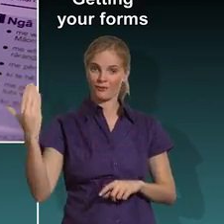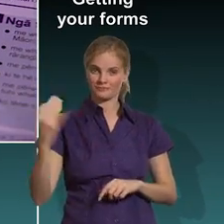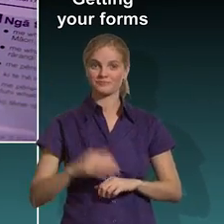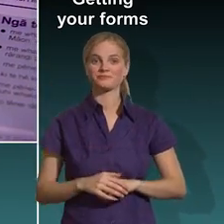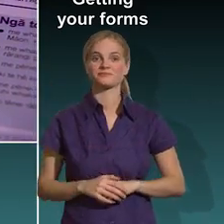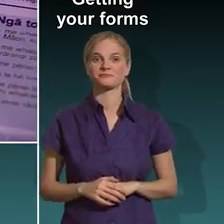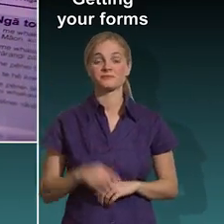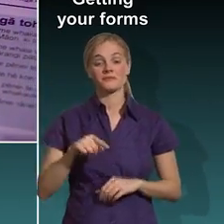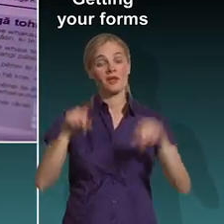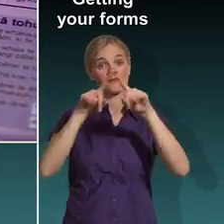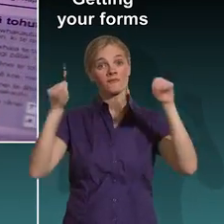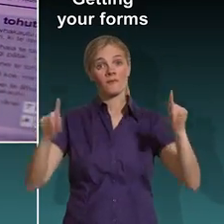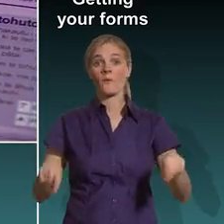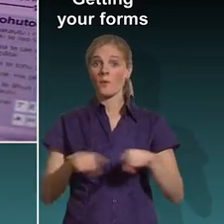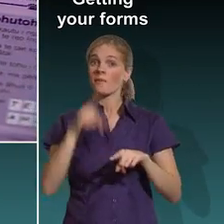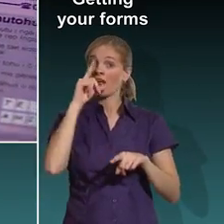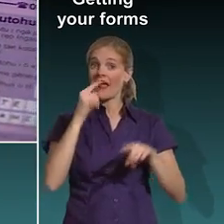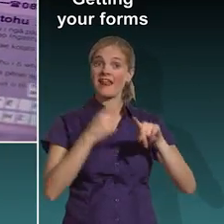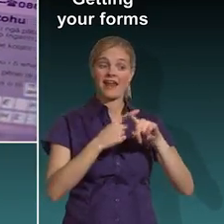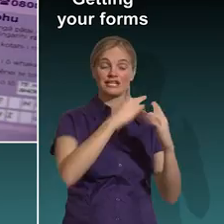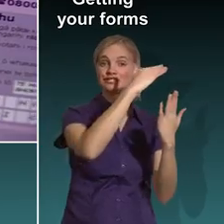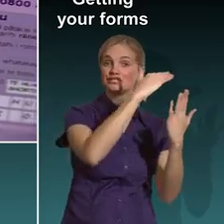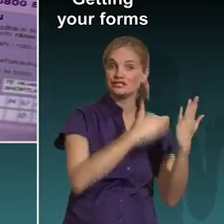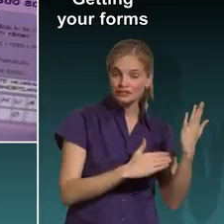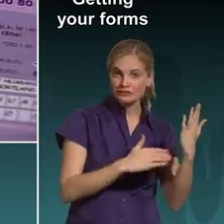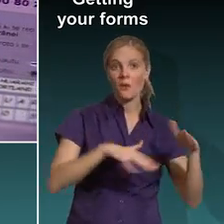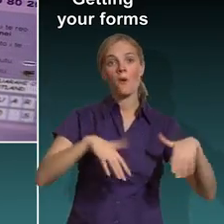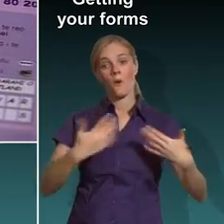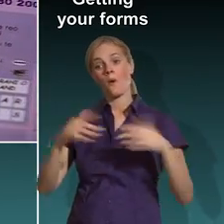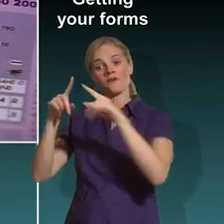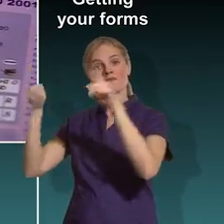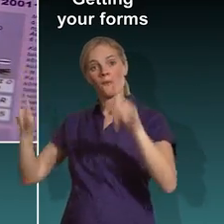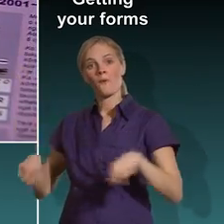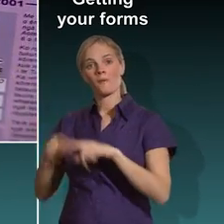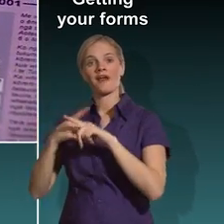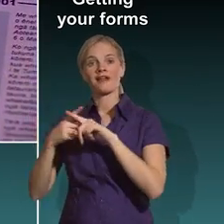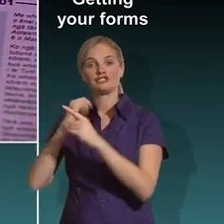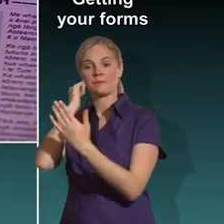The forms are available in either English or English Māori.